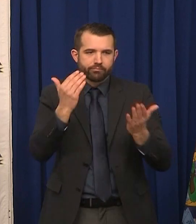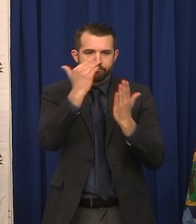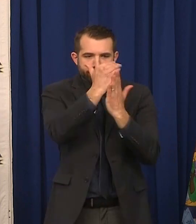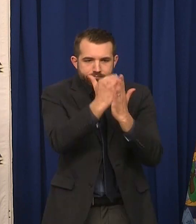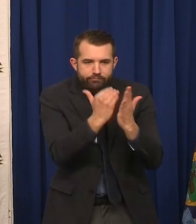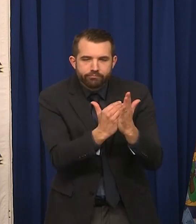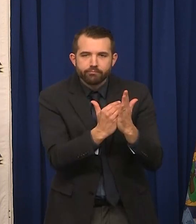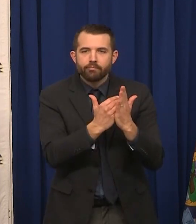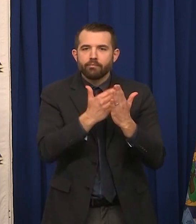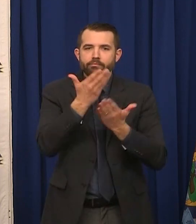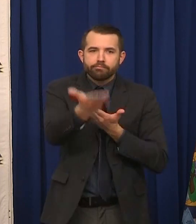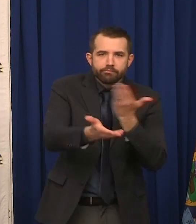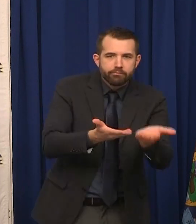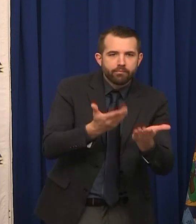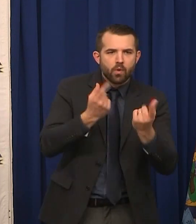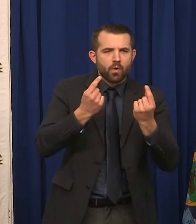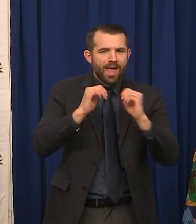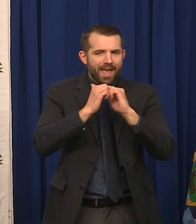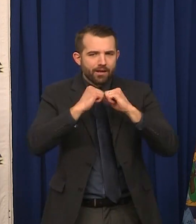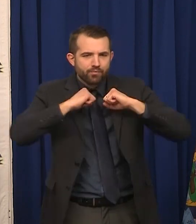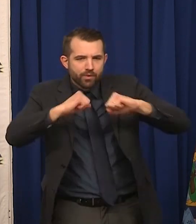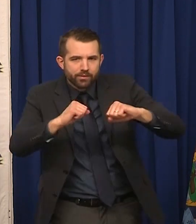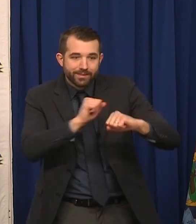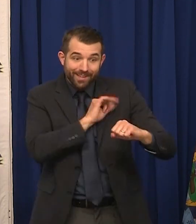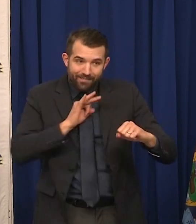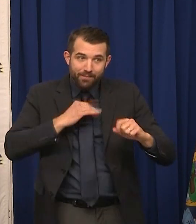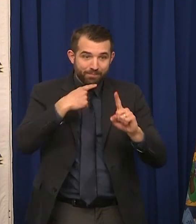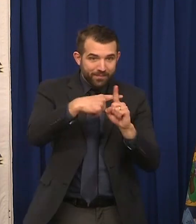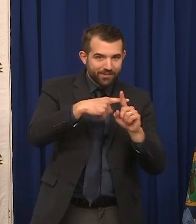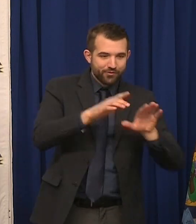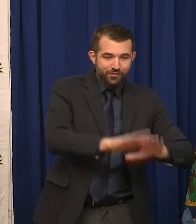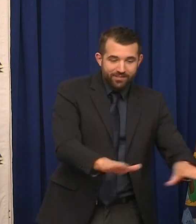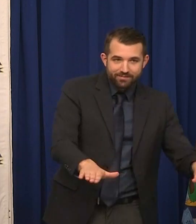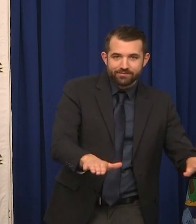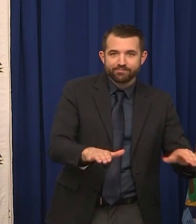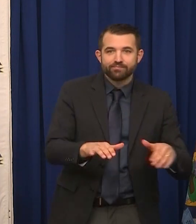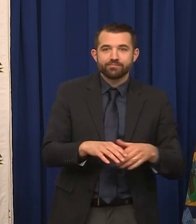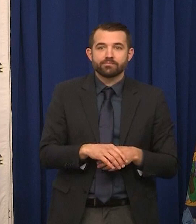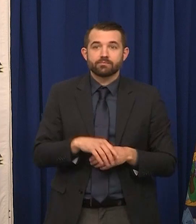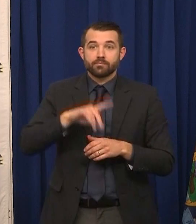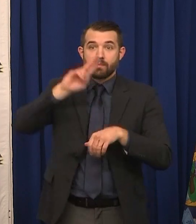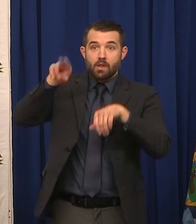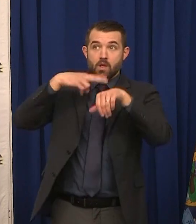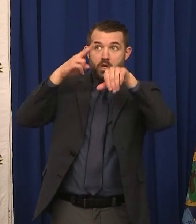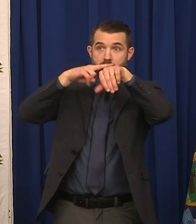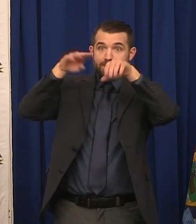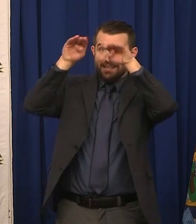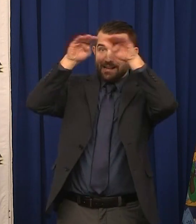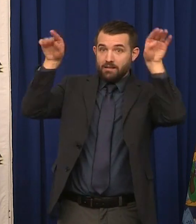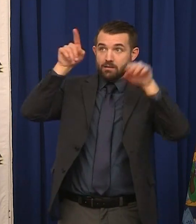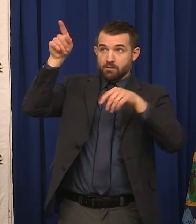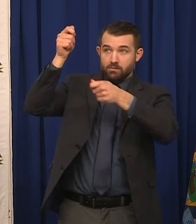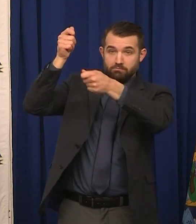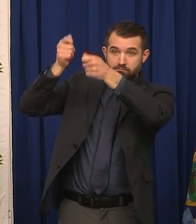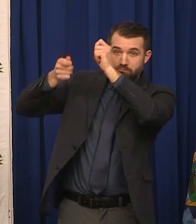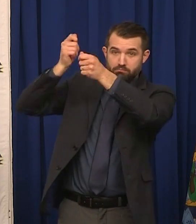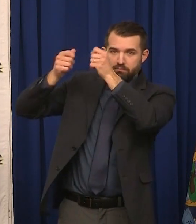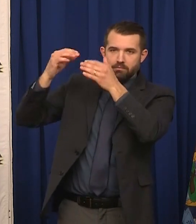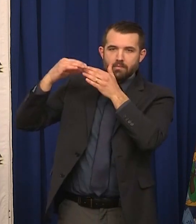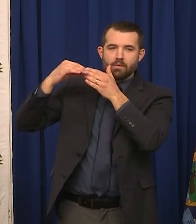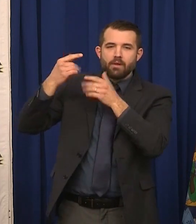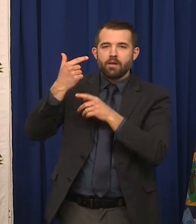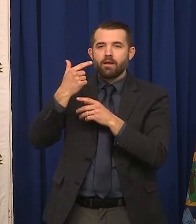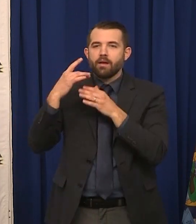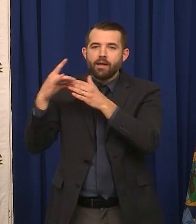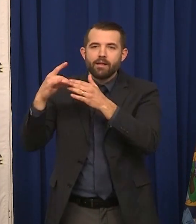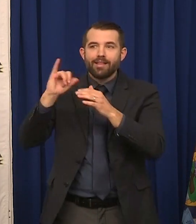their own staff to stay safe. Certainly, as guidelines are changing at the national level, as you noted with masks, we'll continue